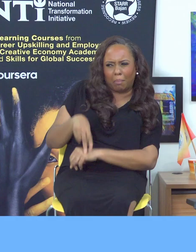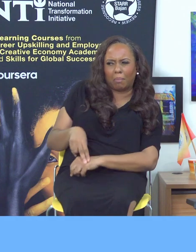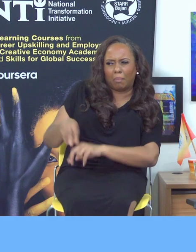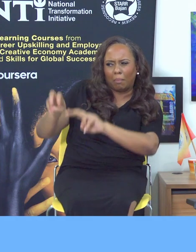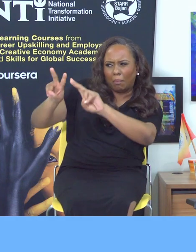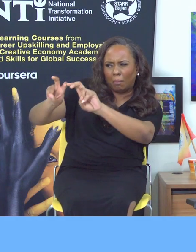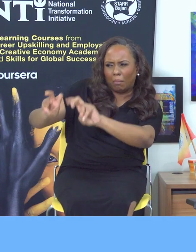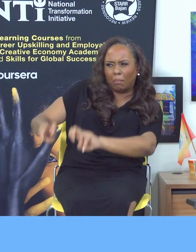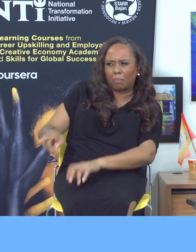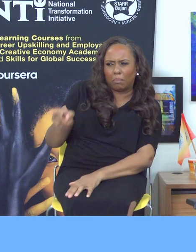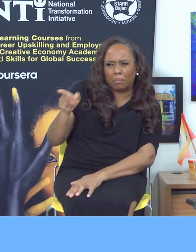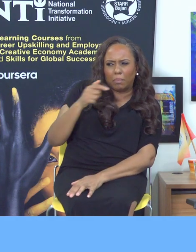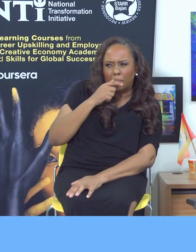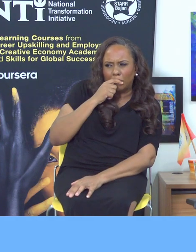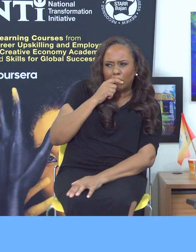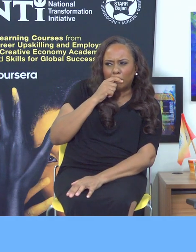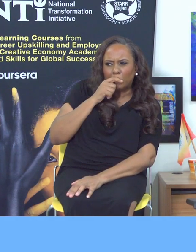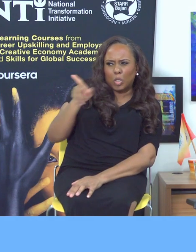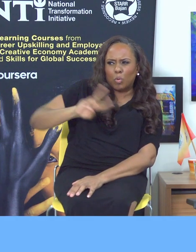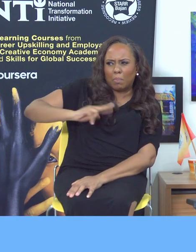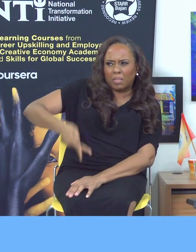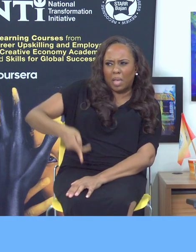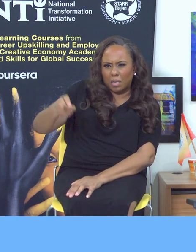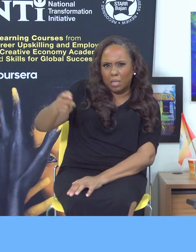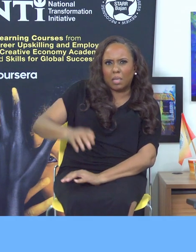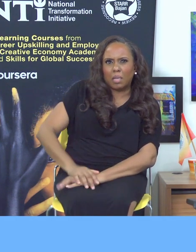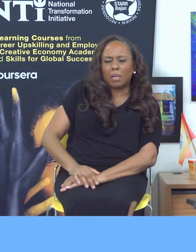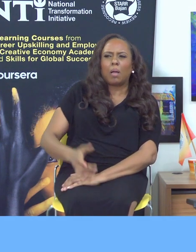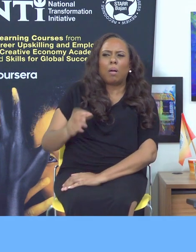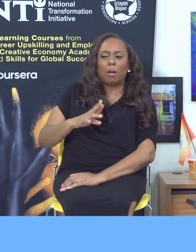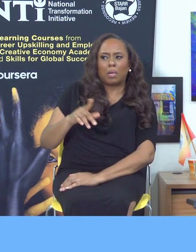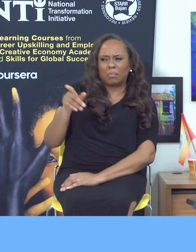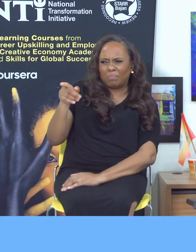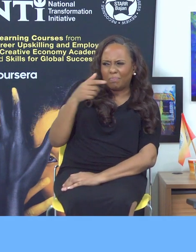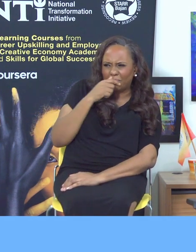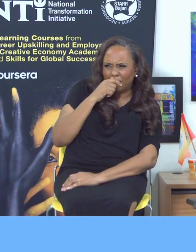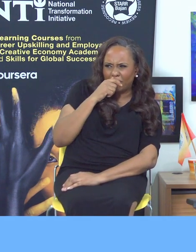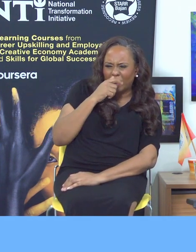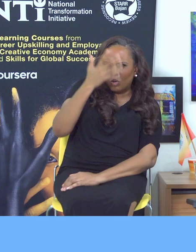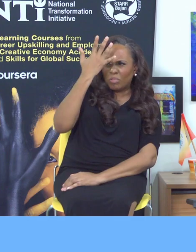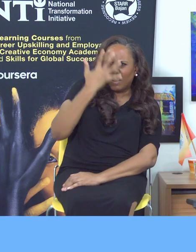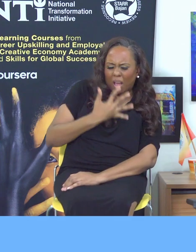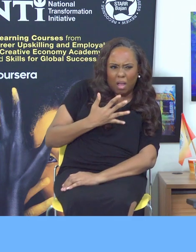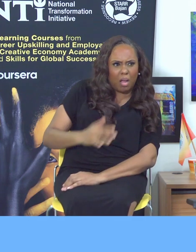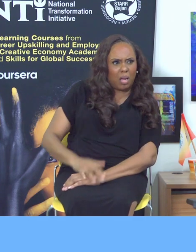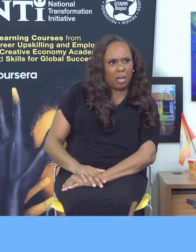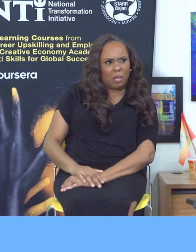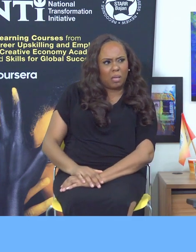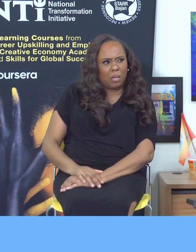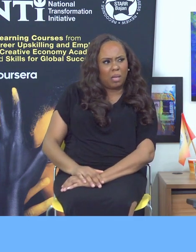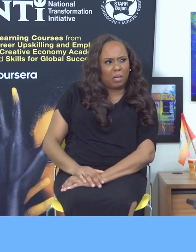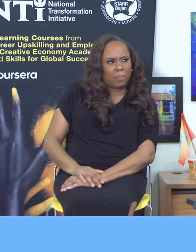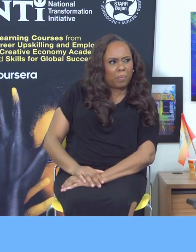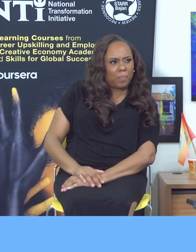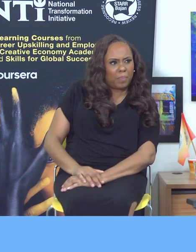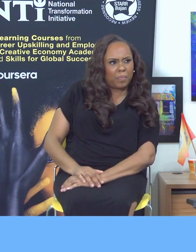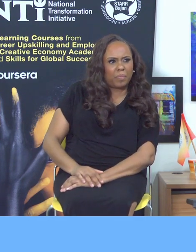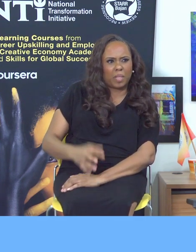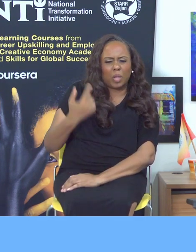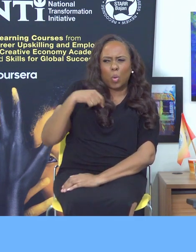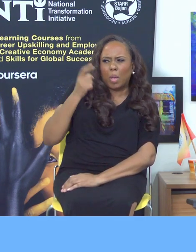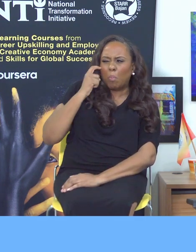get the impression that the person is upset. Or if the person is sad and how the person feels, if the person approaches us from a